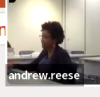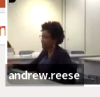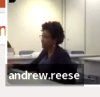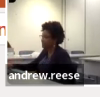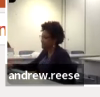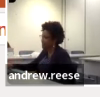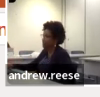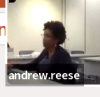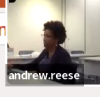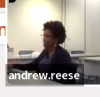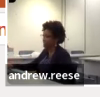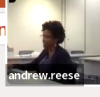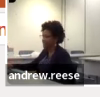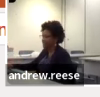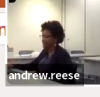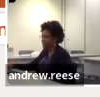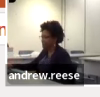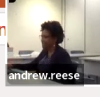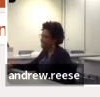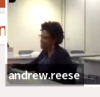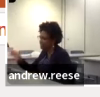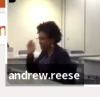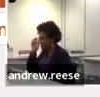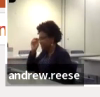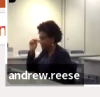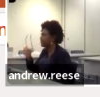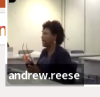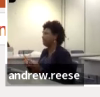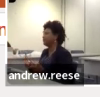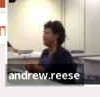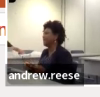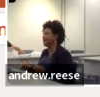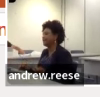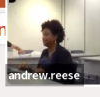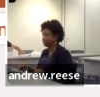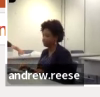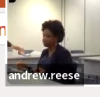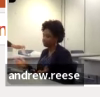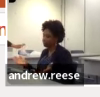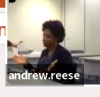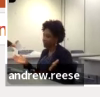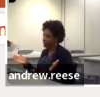This section, very important, because sometimes you see that